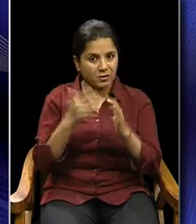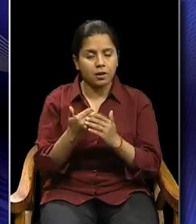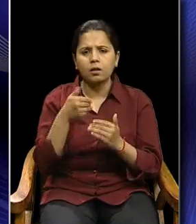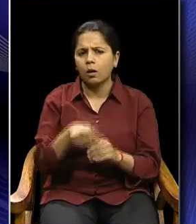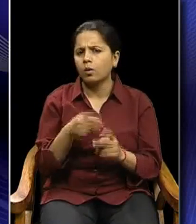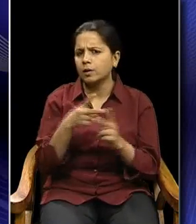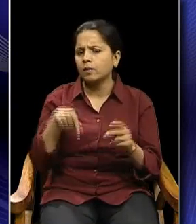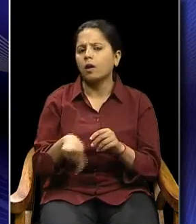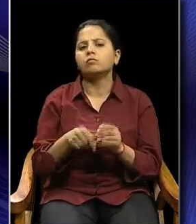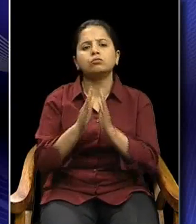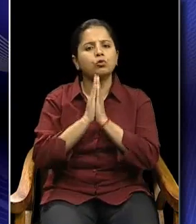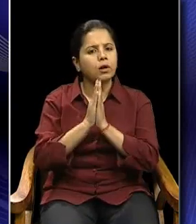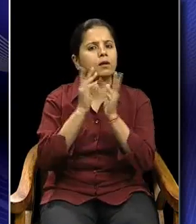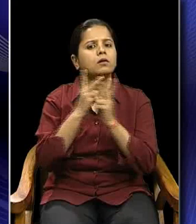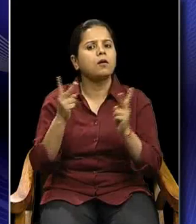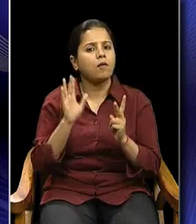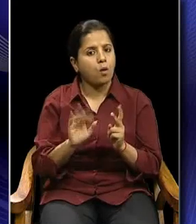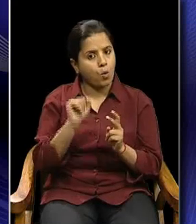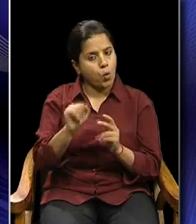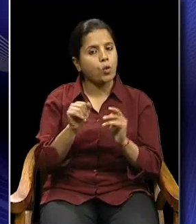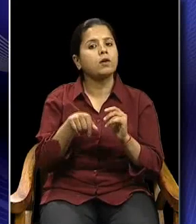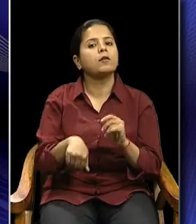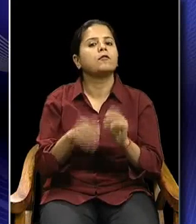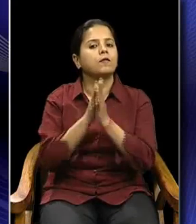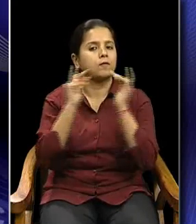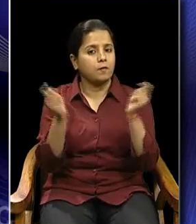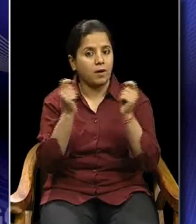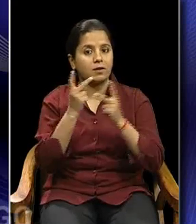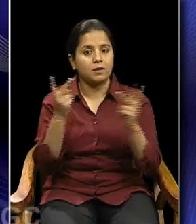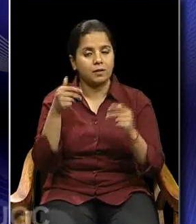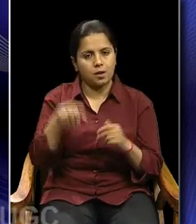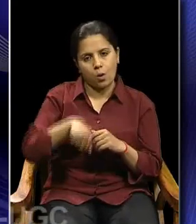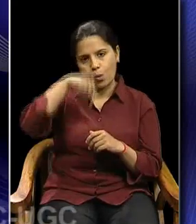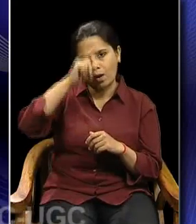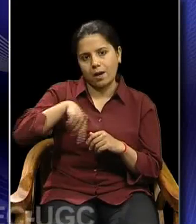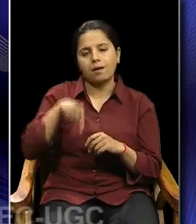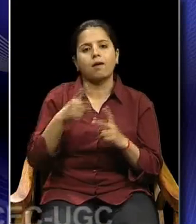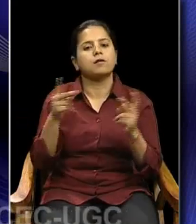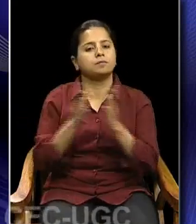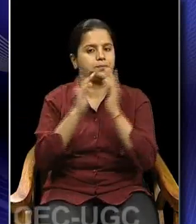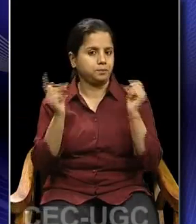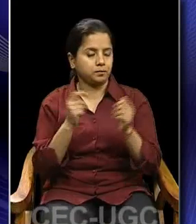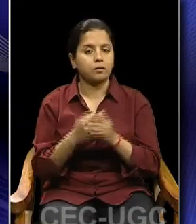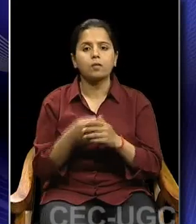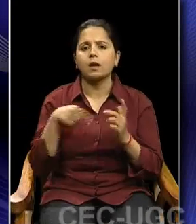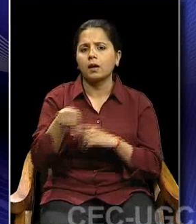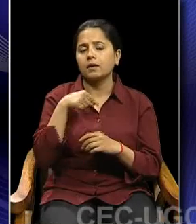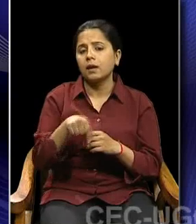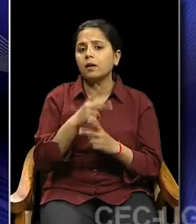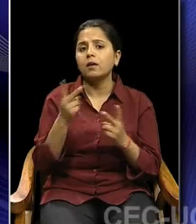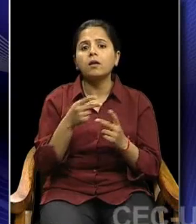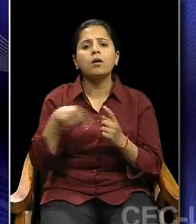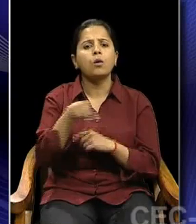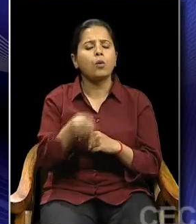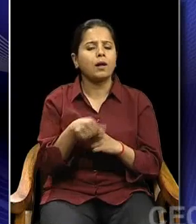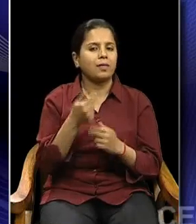various religious festivals which are being celebrated in India. And in that context, we talked about Diwali